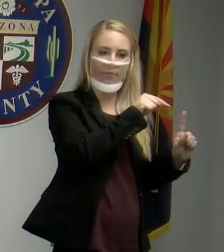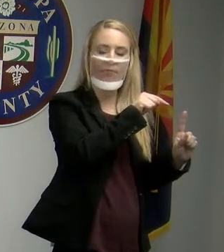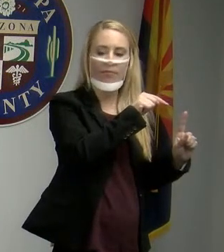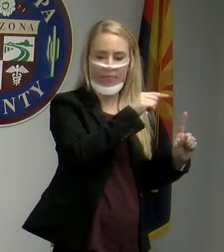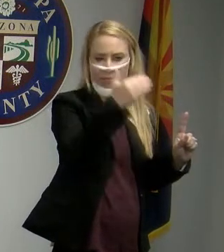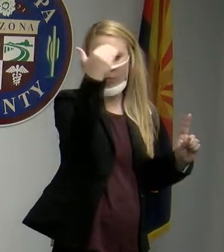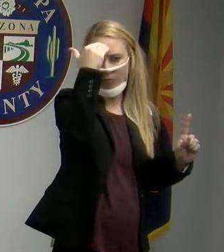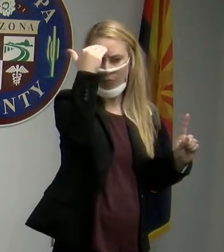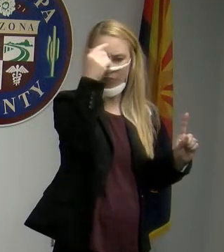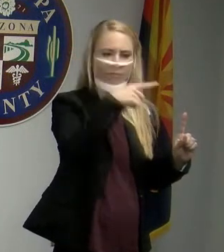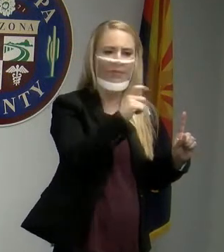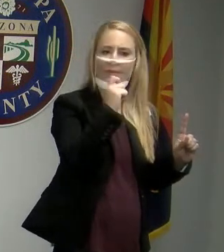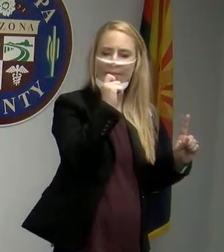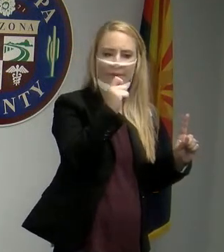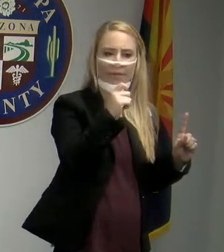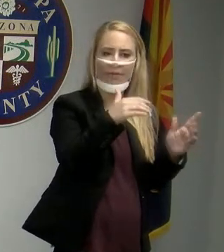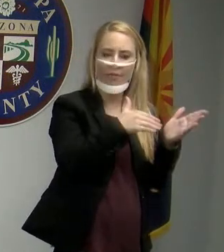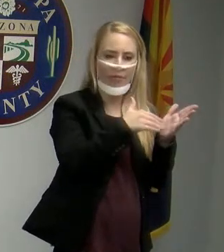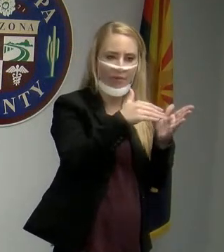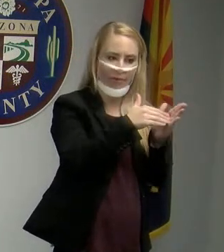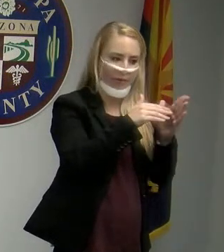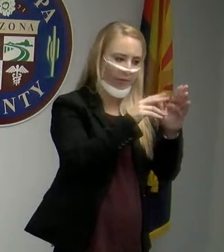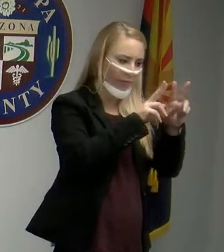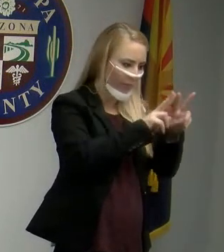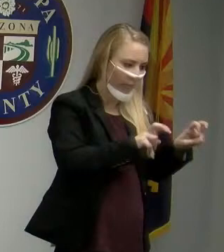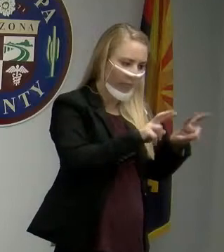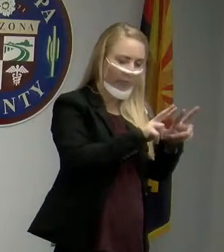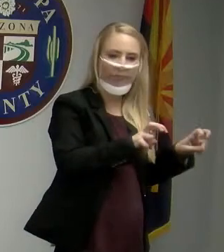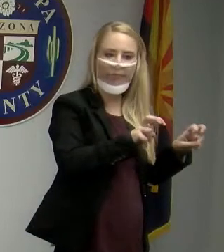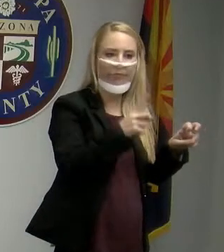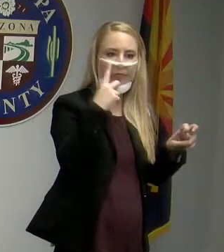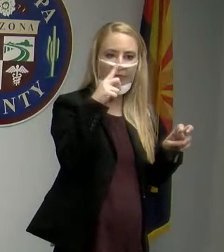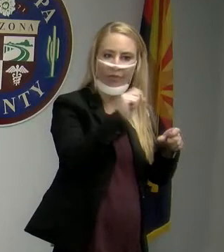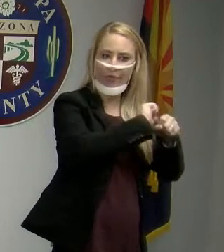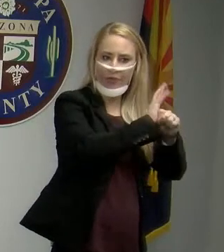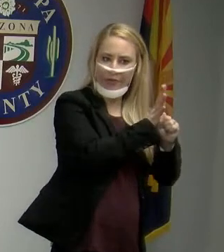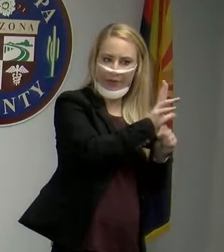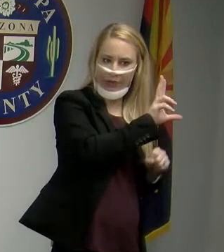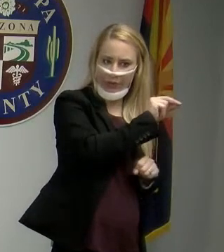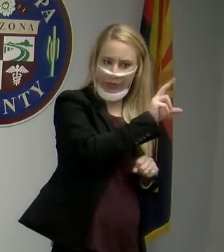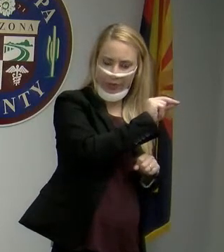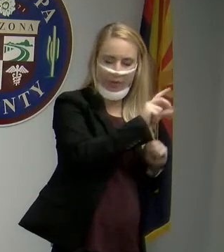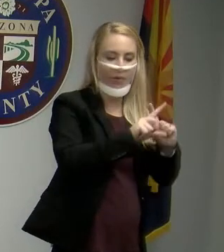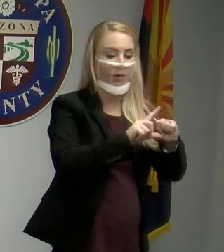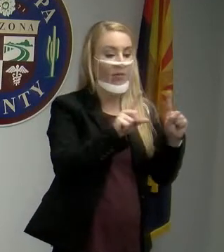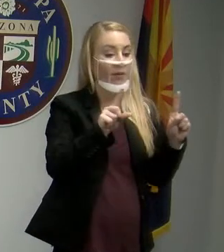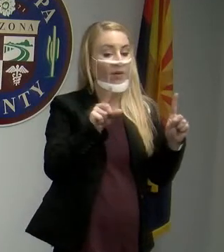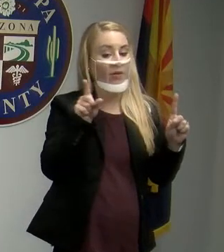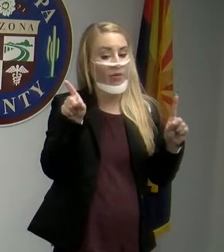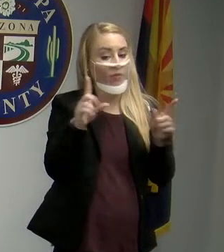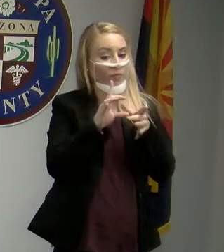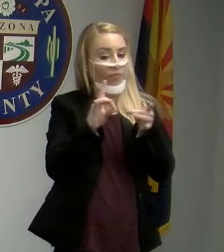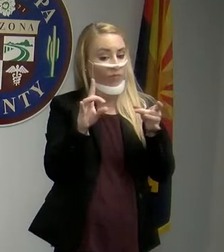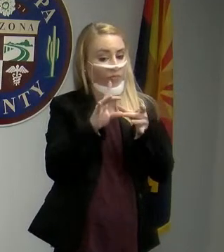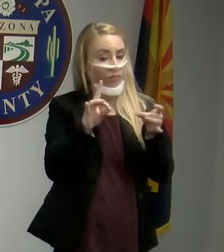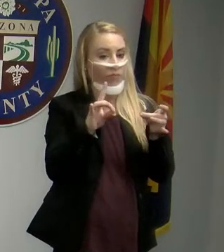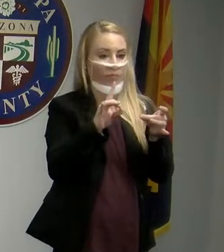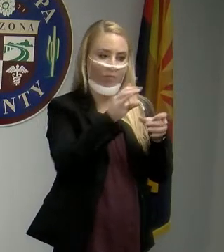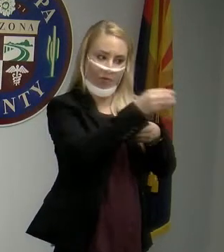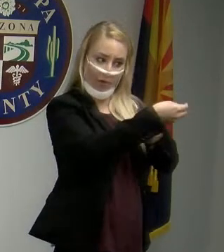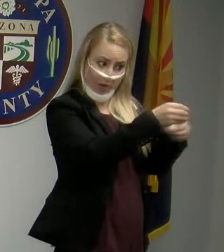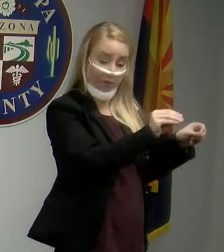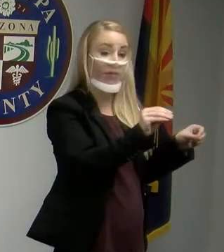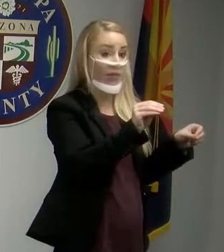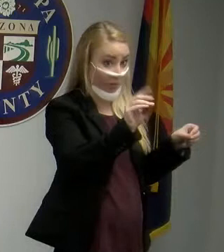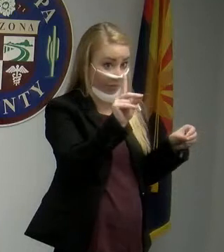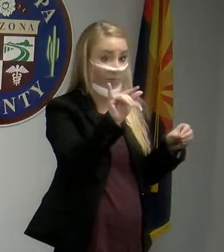in many bodies of people who have died of COVID-19, but you've also said that the office has been